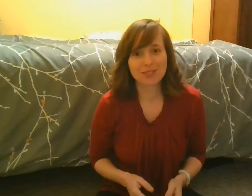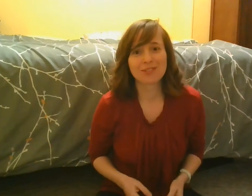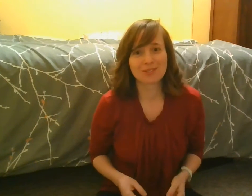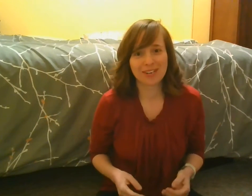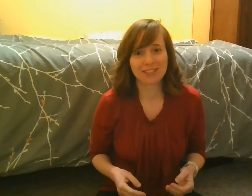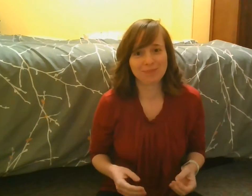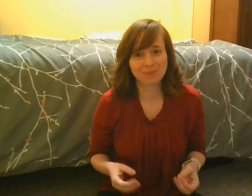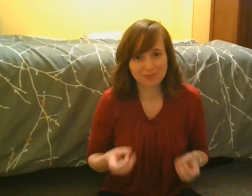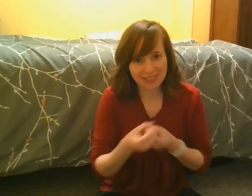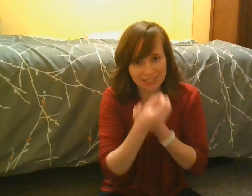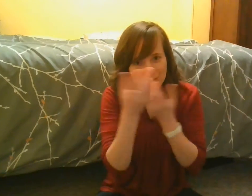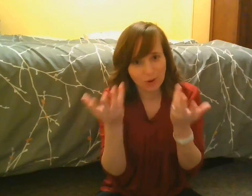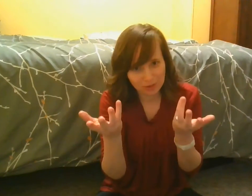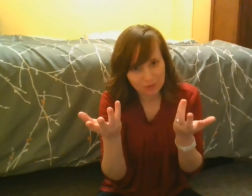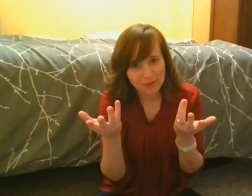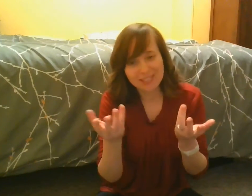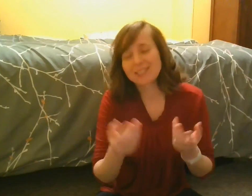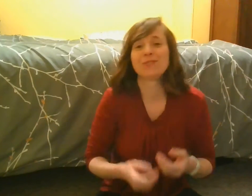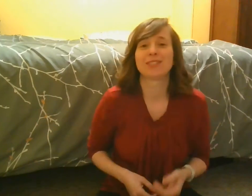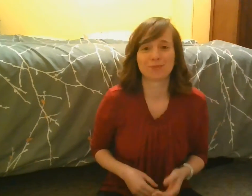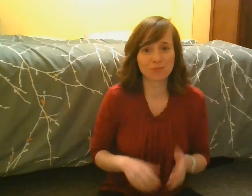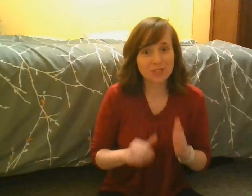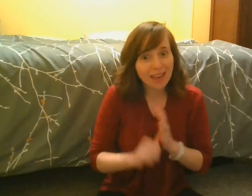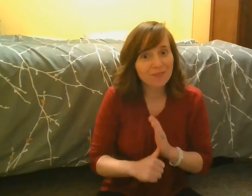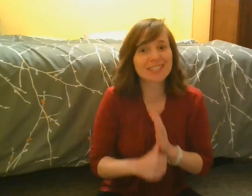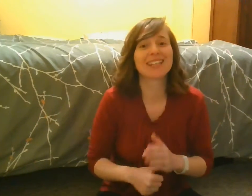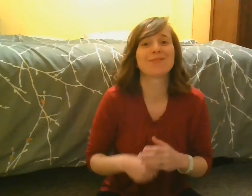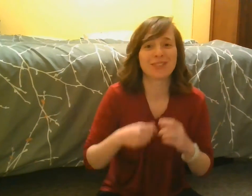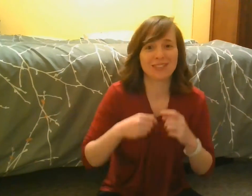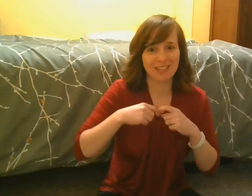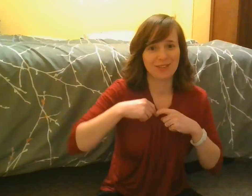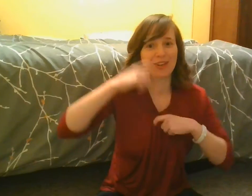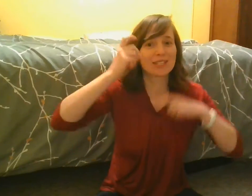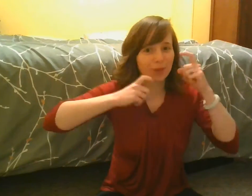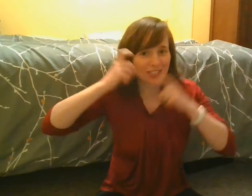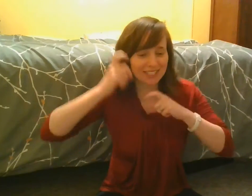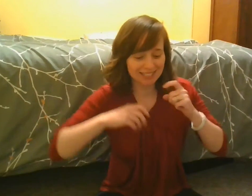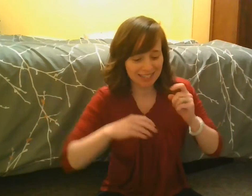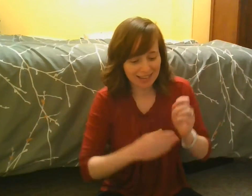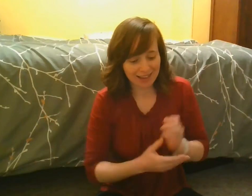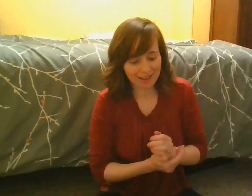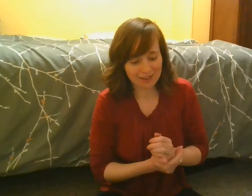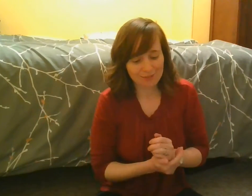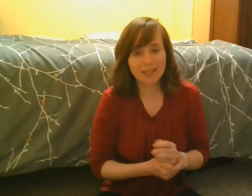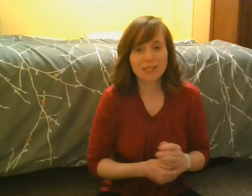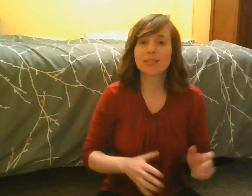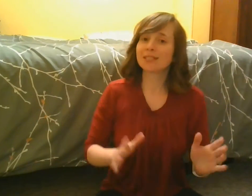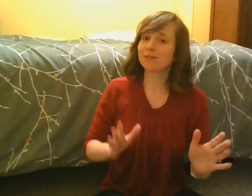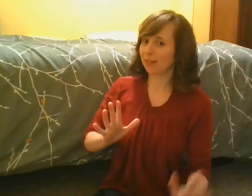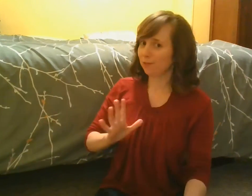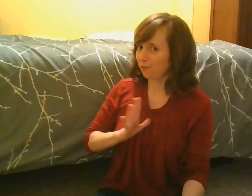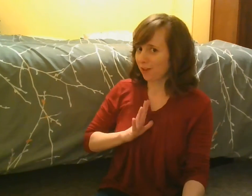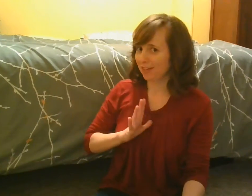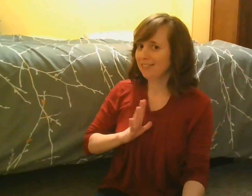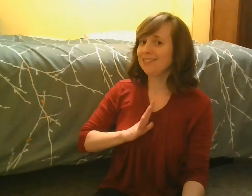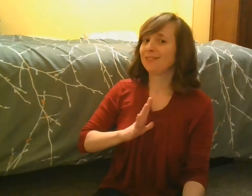to let you all know about that too, just to really emphasize with like your expressions. Next one is feeling fine. Make